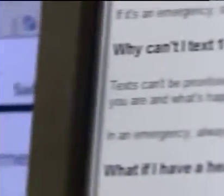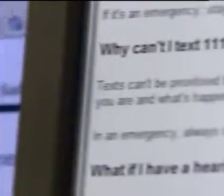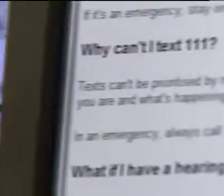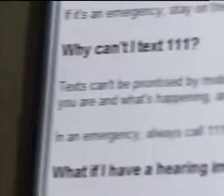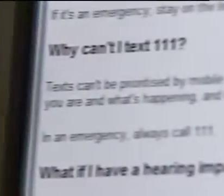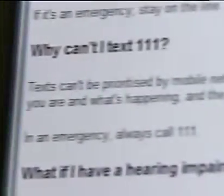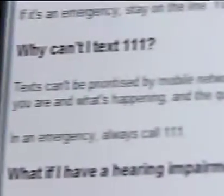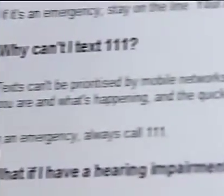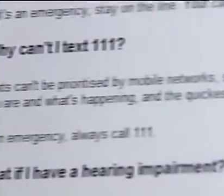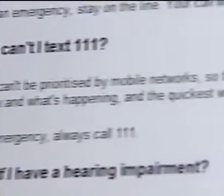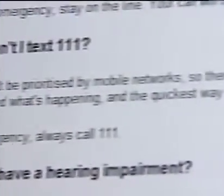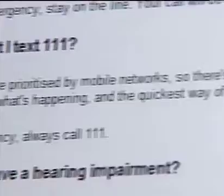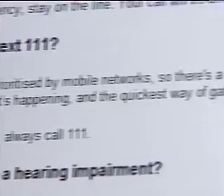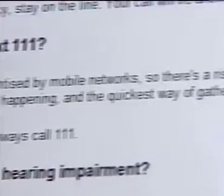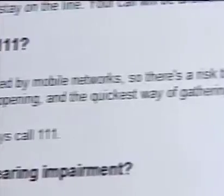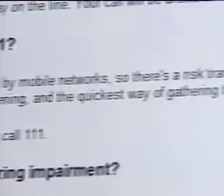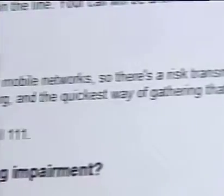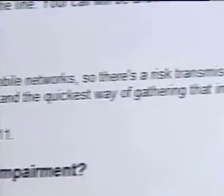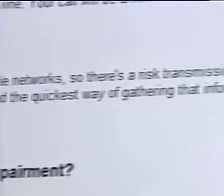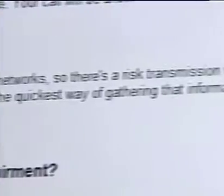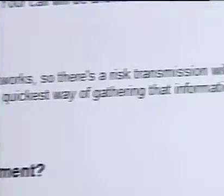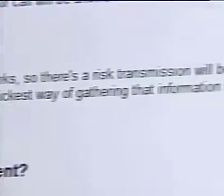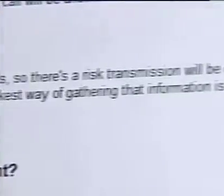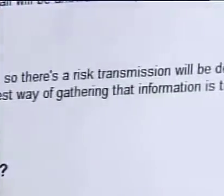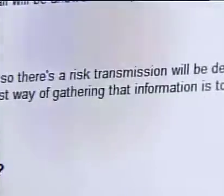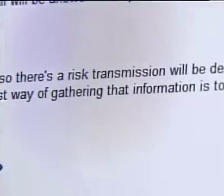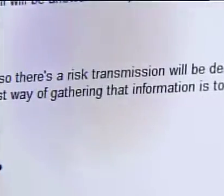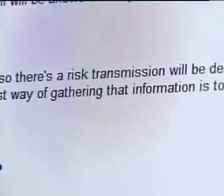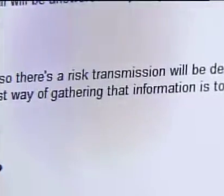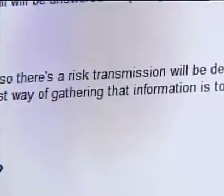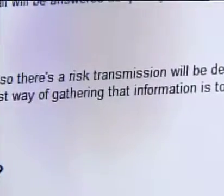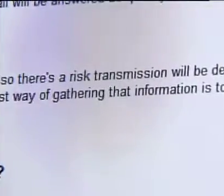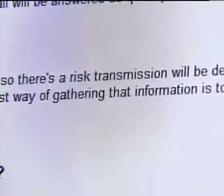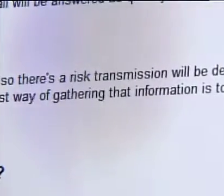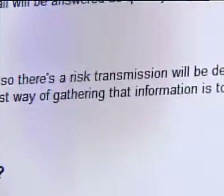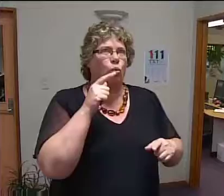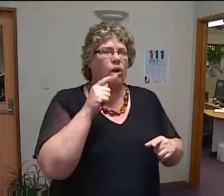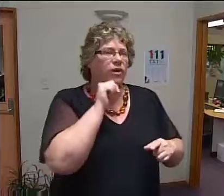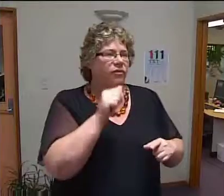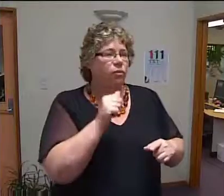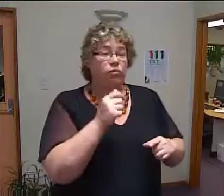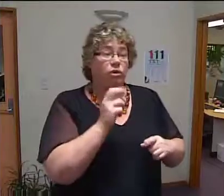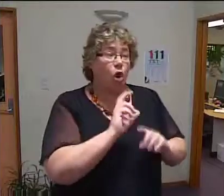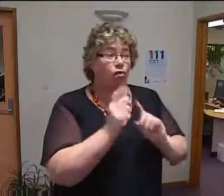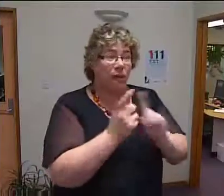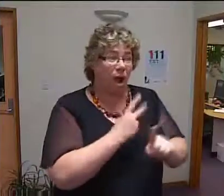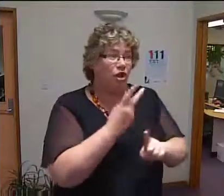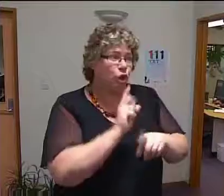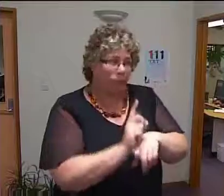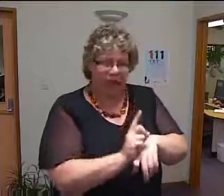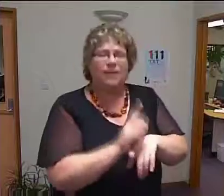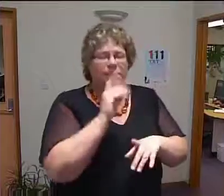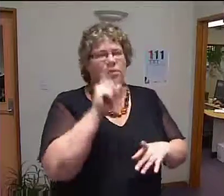be prioritised by mobile networks, so there's a risk the message will be delayed. We also are aware that if there's no reply